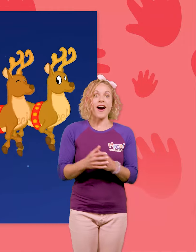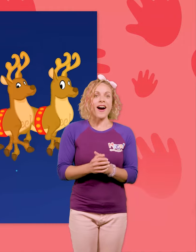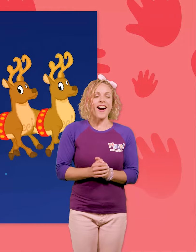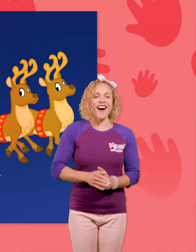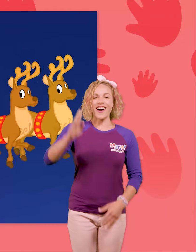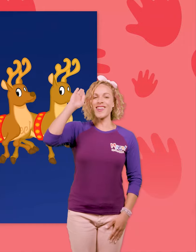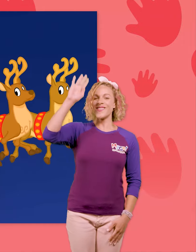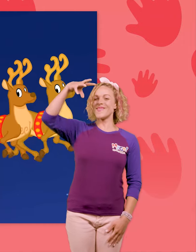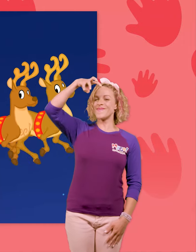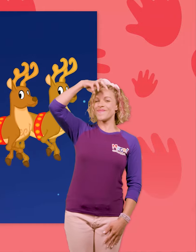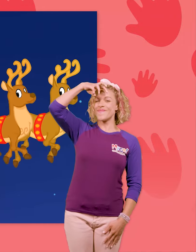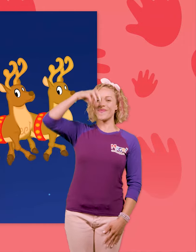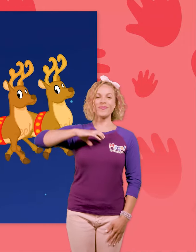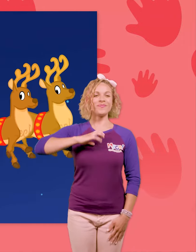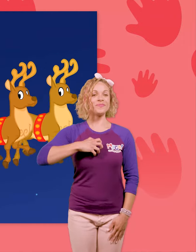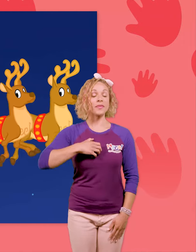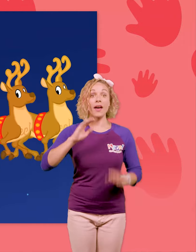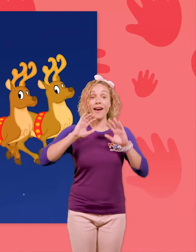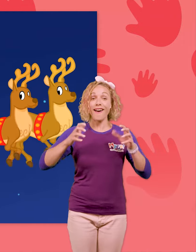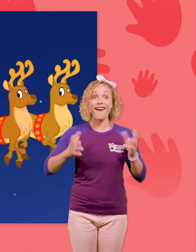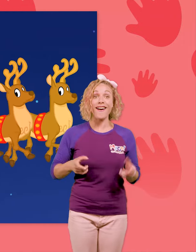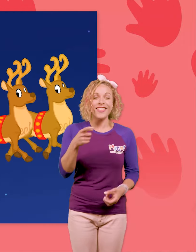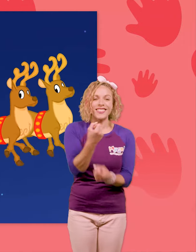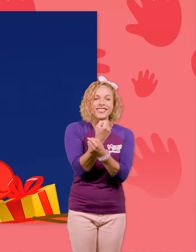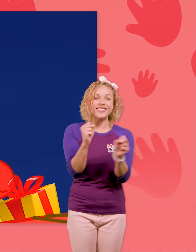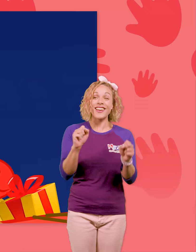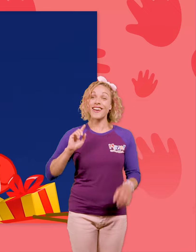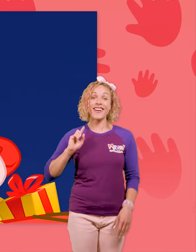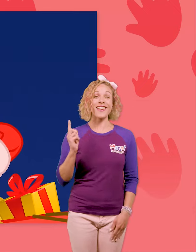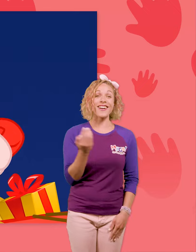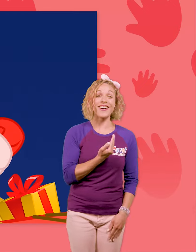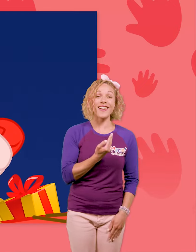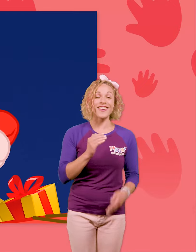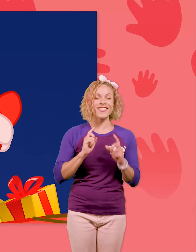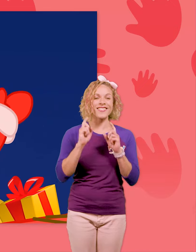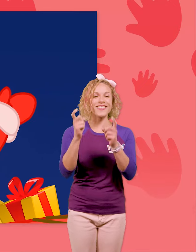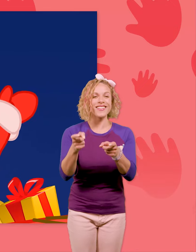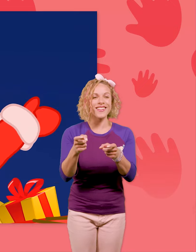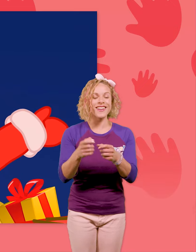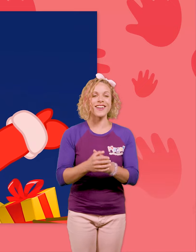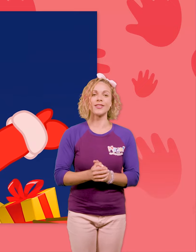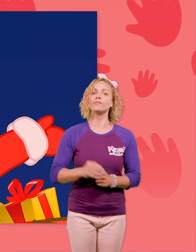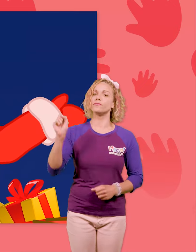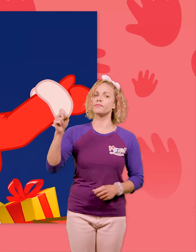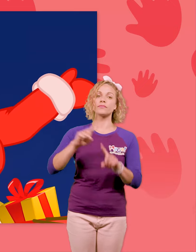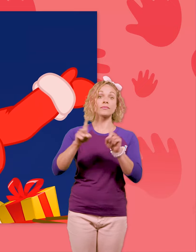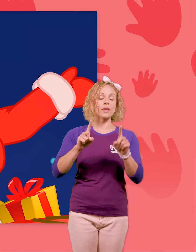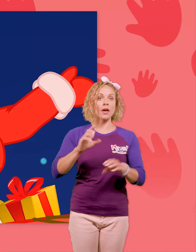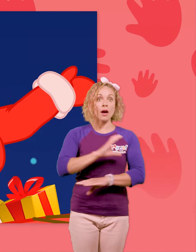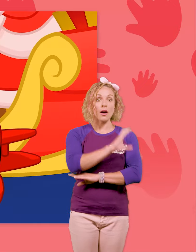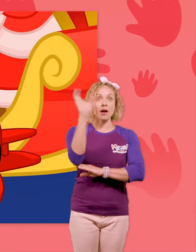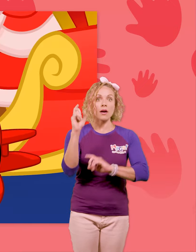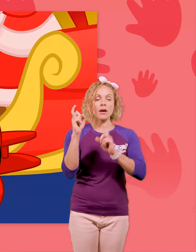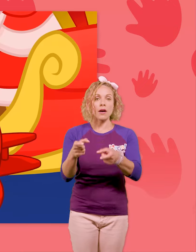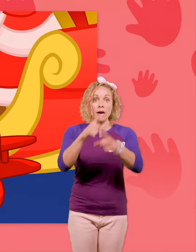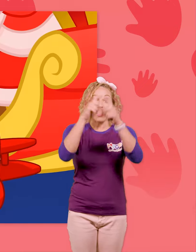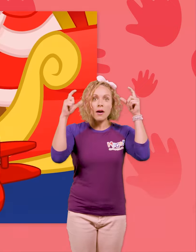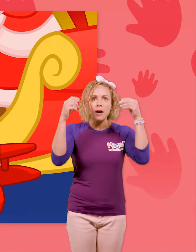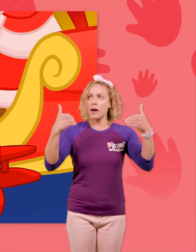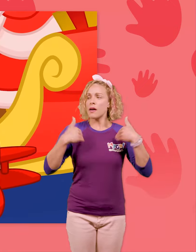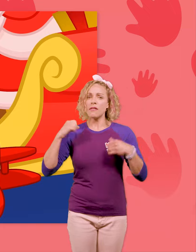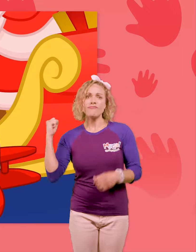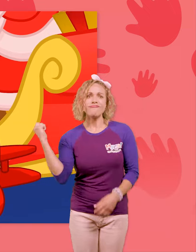Wow. Hi, Mila and Morphle. Santa, you saved our present. Yes, but the Christmas present bandits still have all